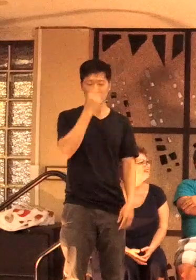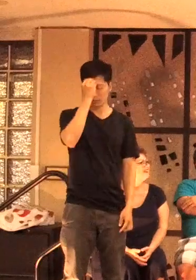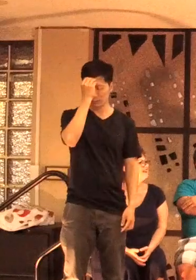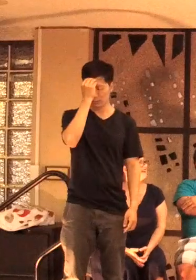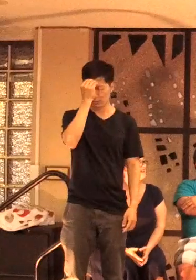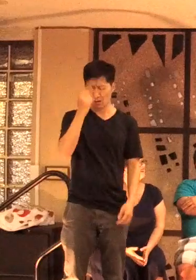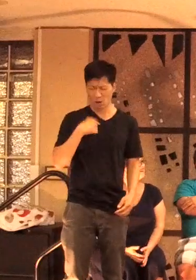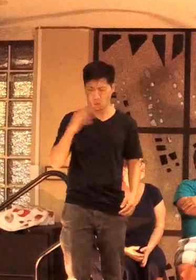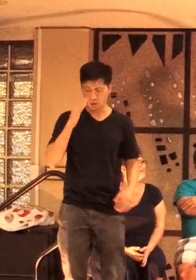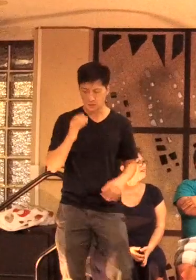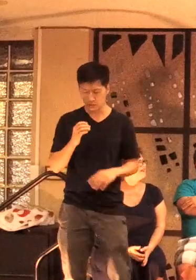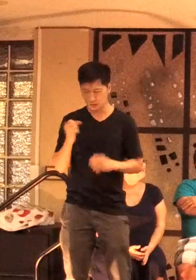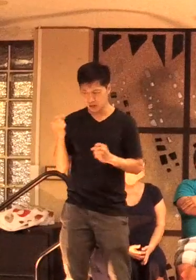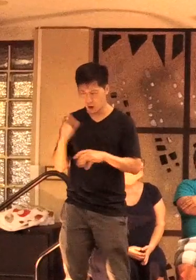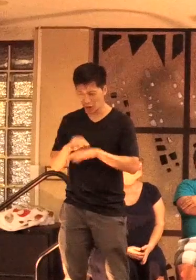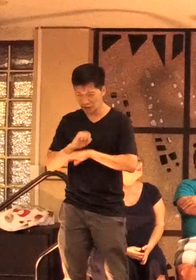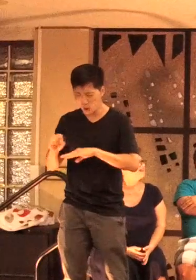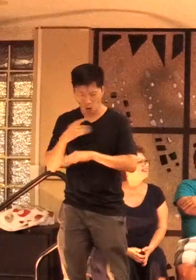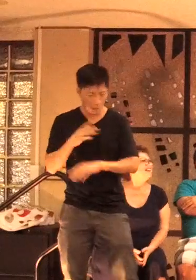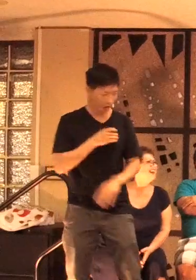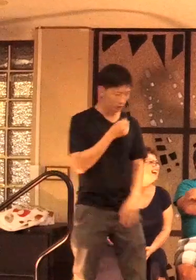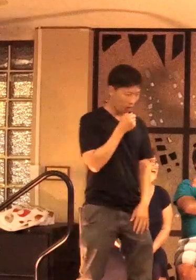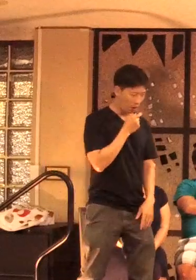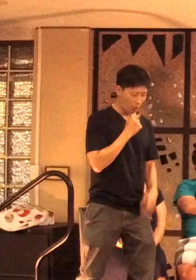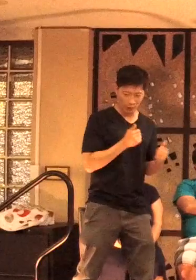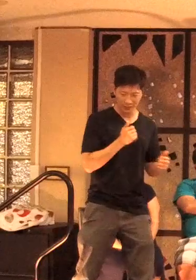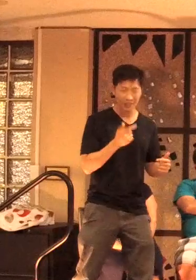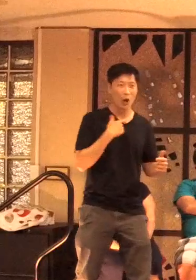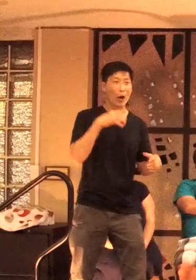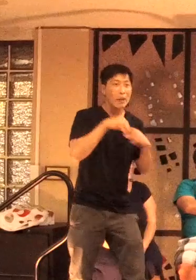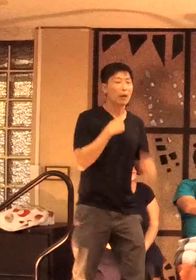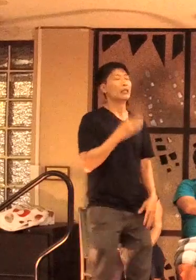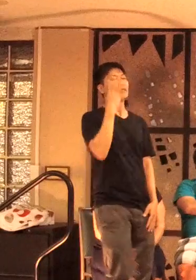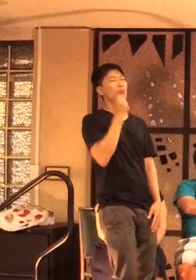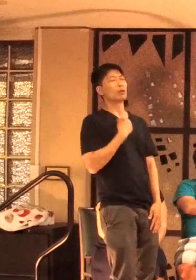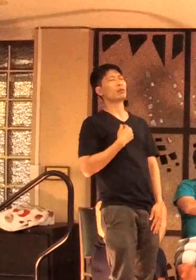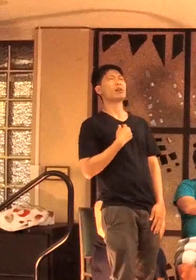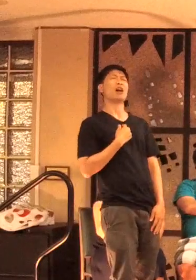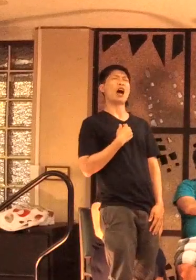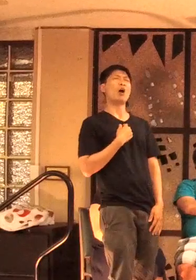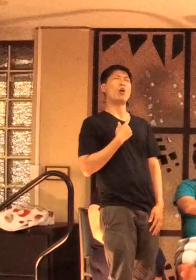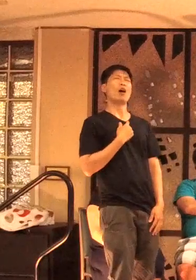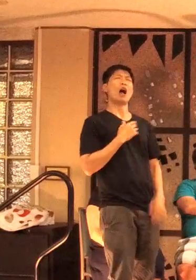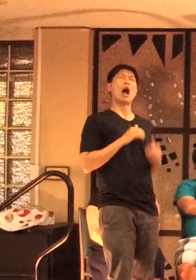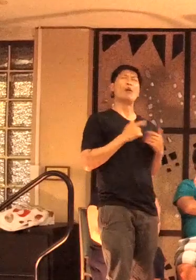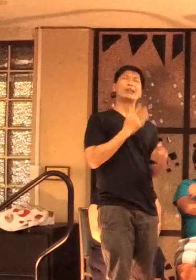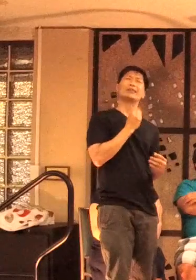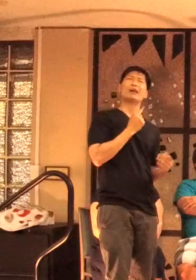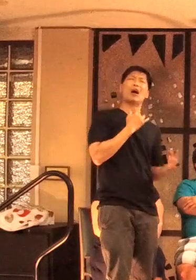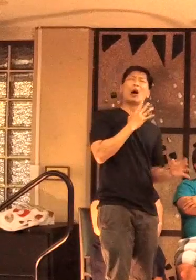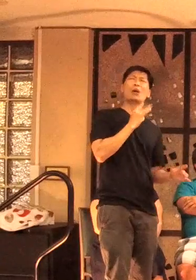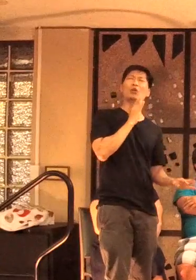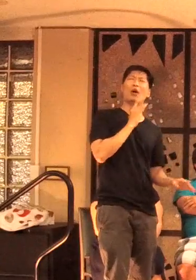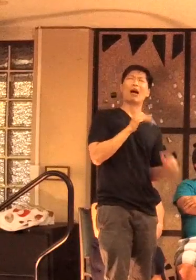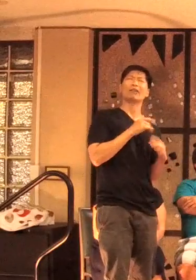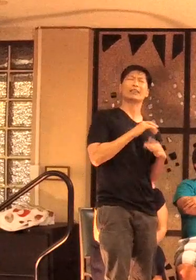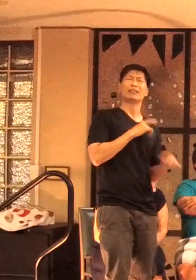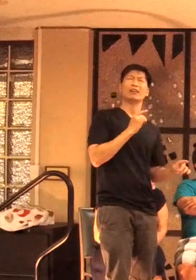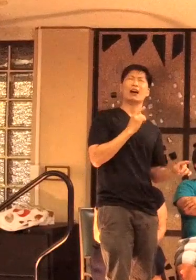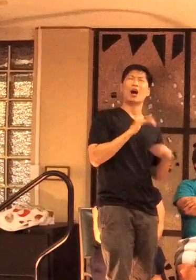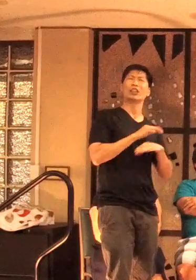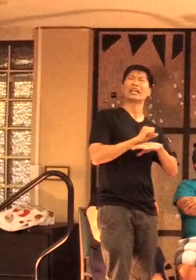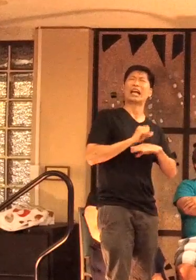oh, am I going to sign on stage or am I going to talk on stage? And I'm dreaming, how would I sign on stage if I need to? So it's moments like that.